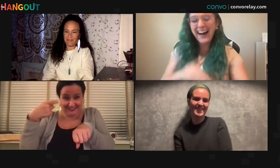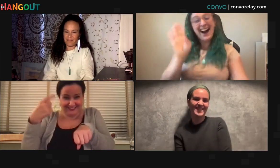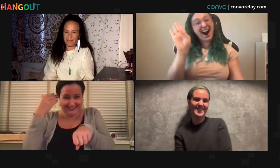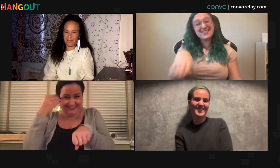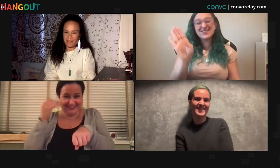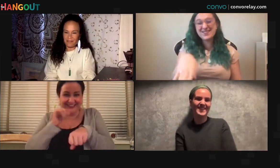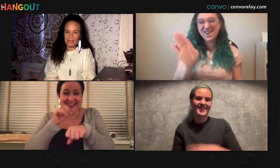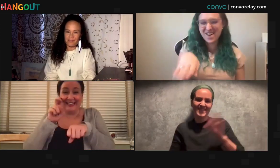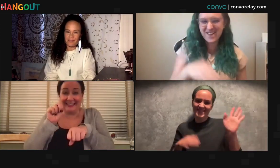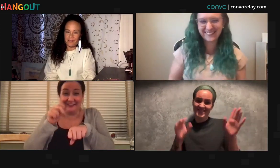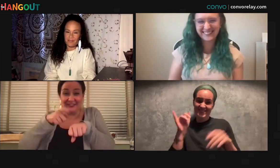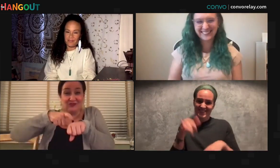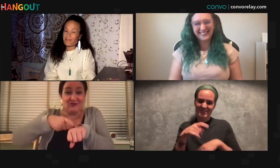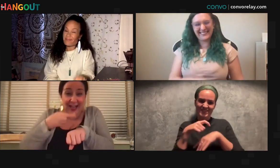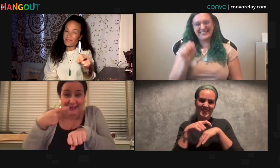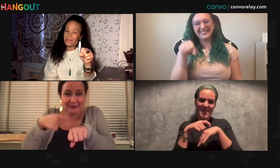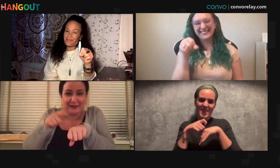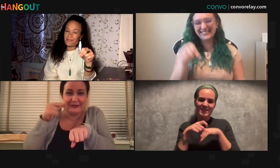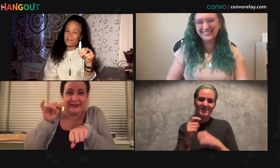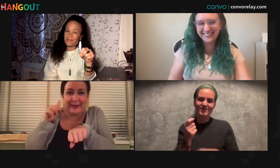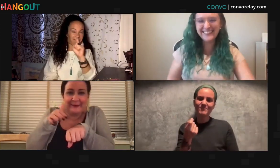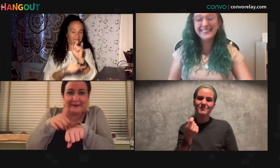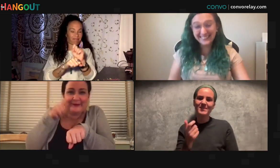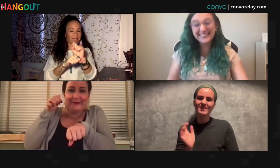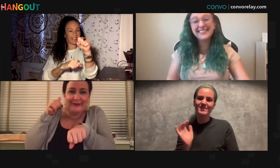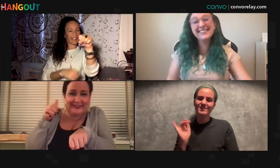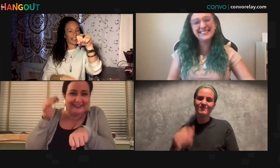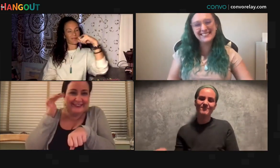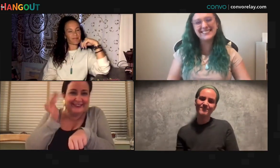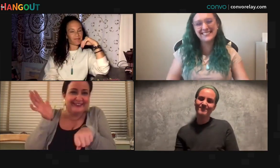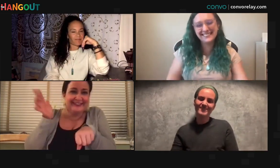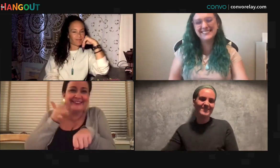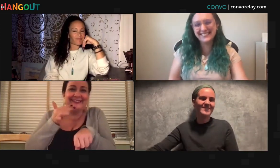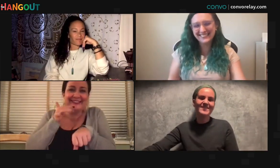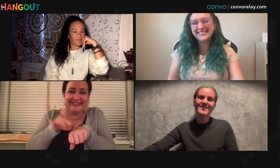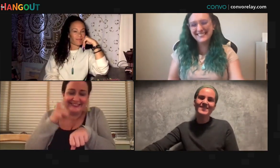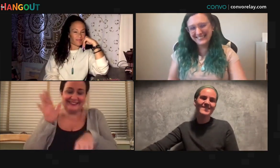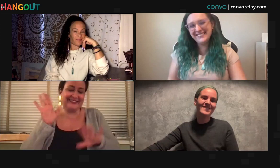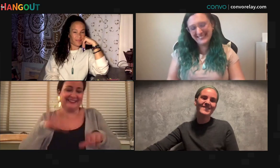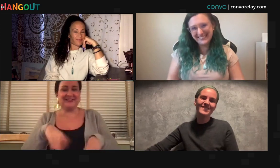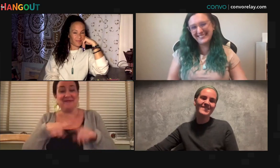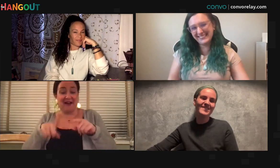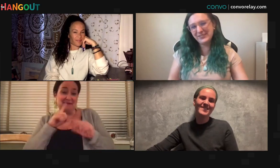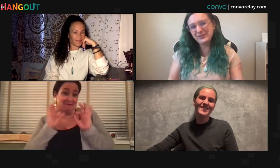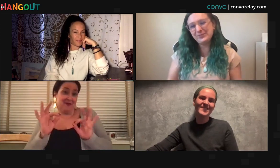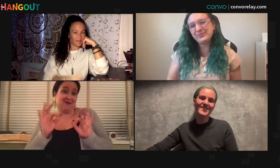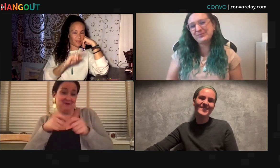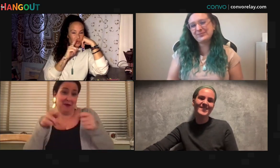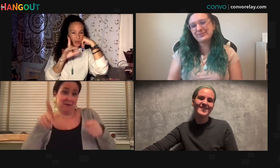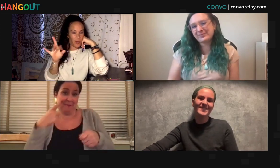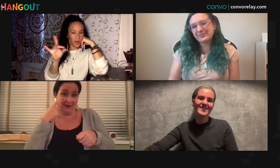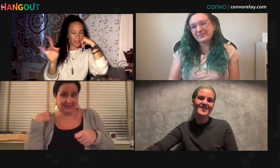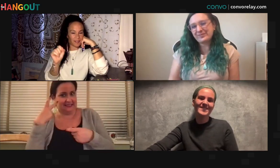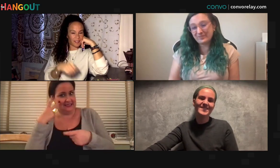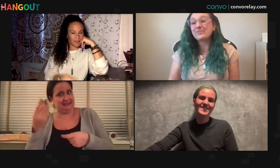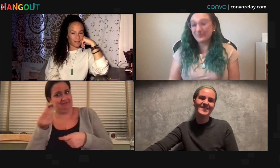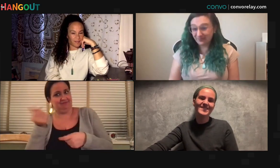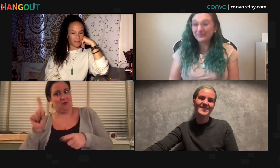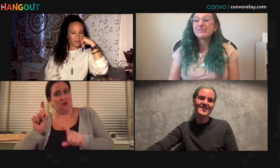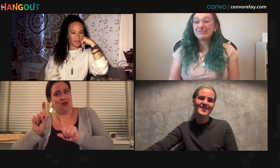and connect that. Ah, I this is know we're out of Melissa. time. I feel like we just scratched the surface in all of this, but it's a